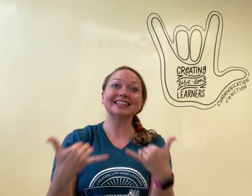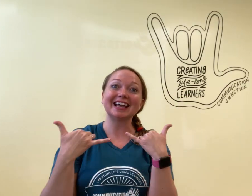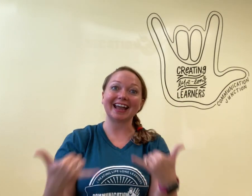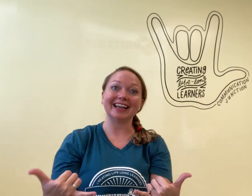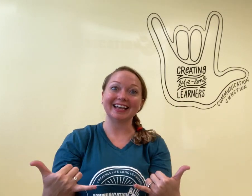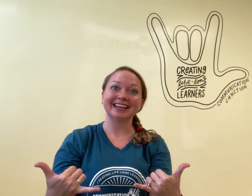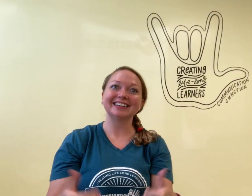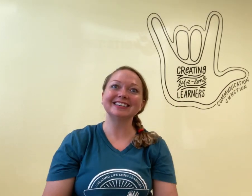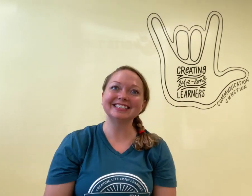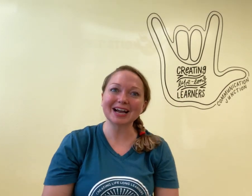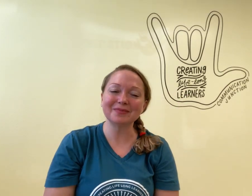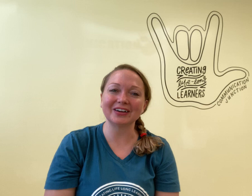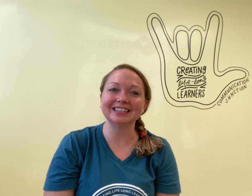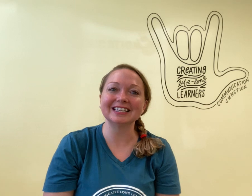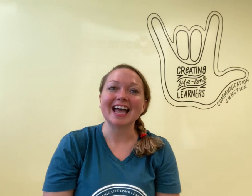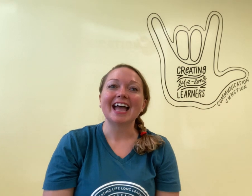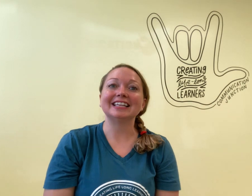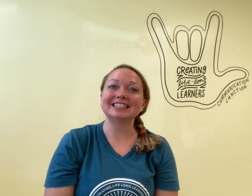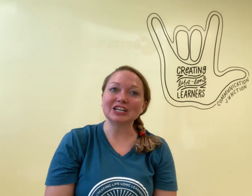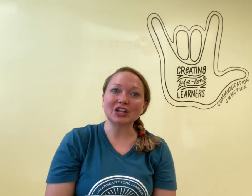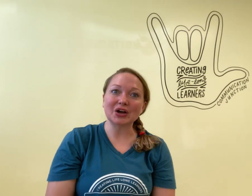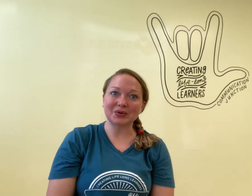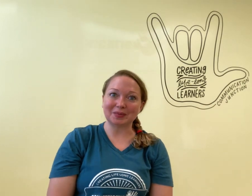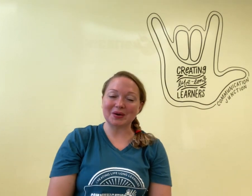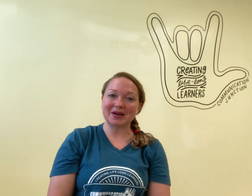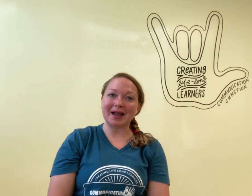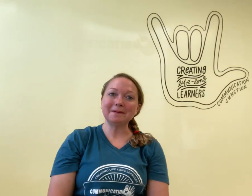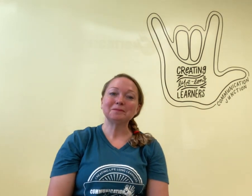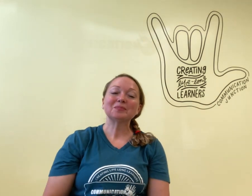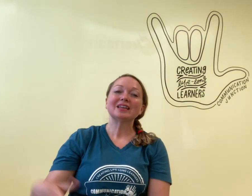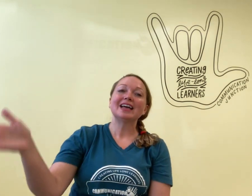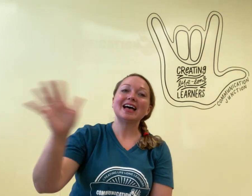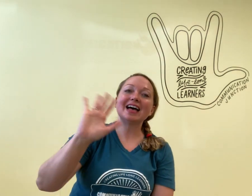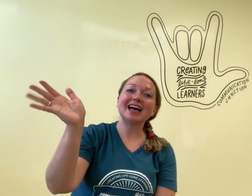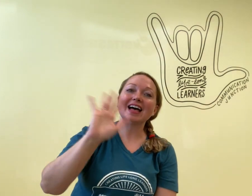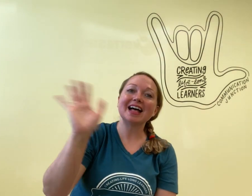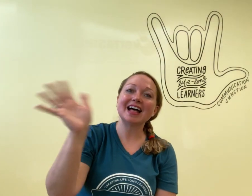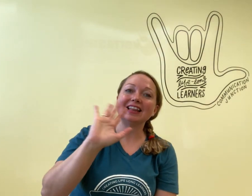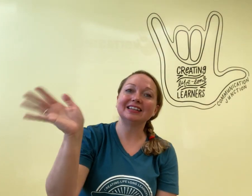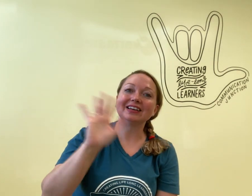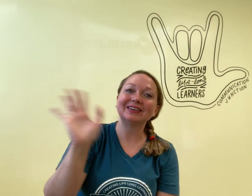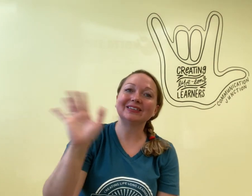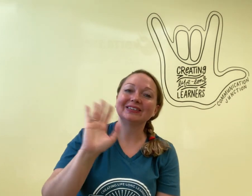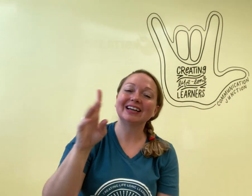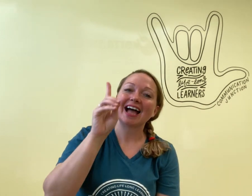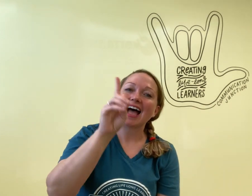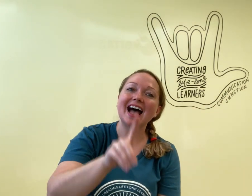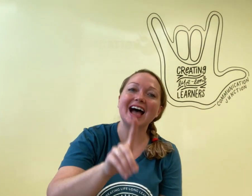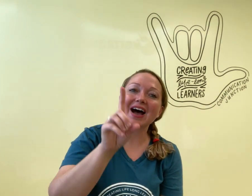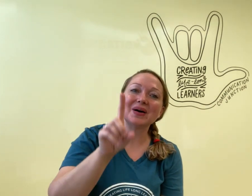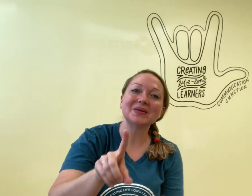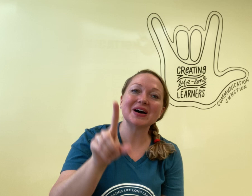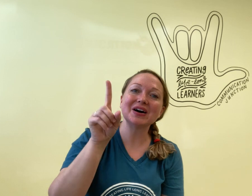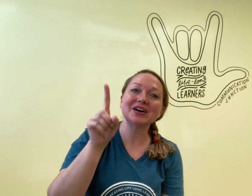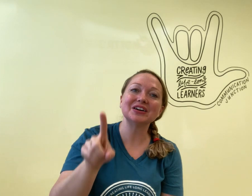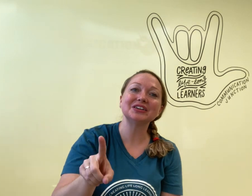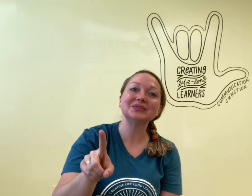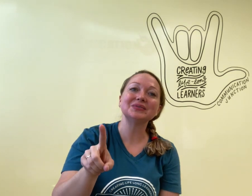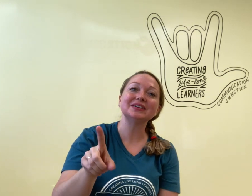today. Good job, friends, and sing along with me, okay? Hello, how are you?